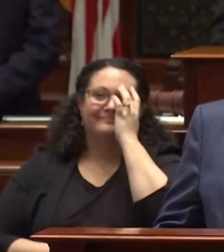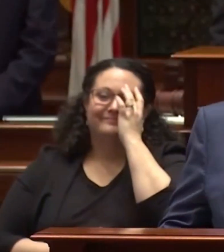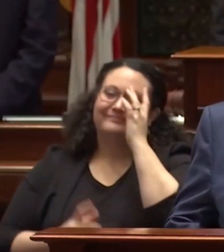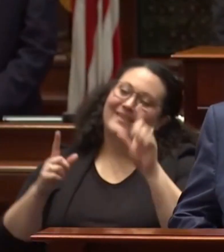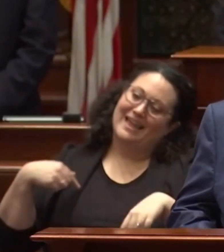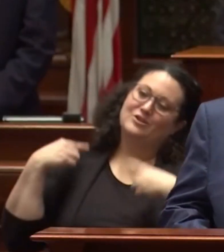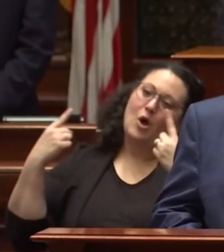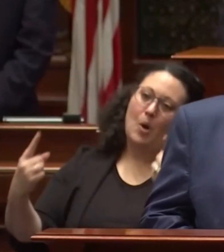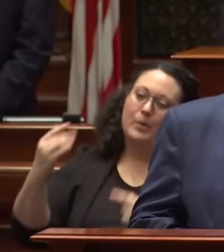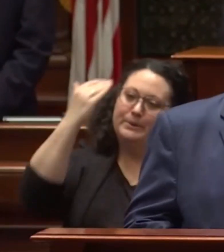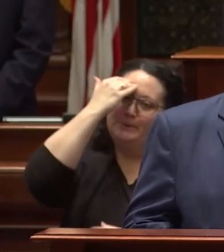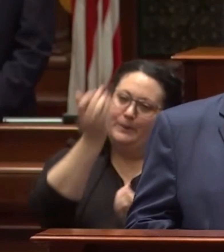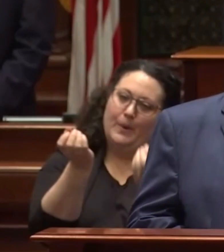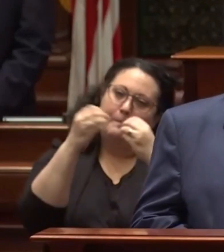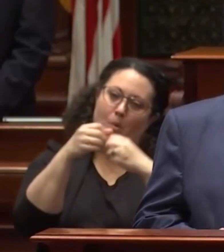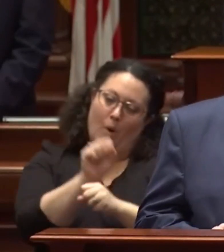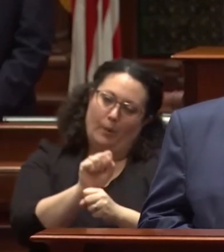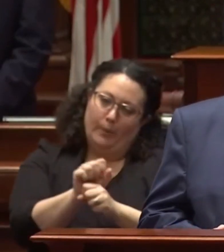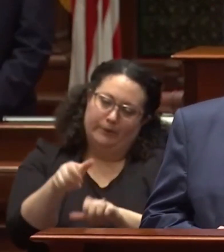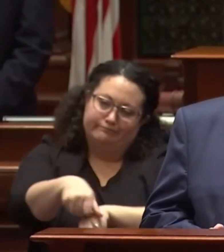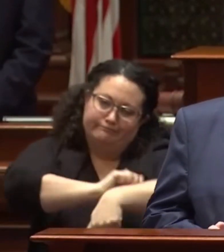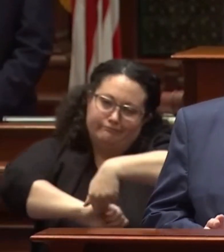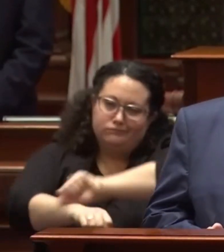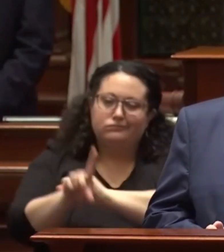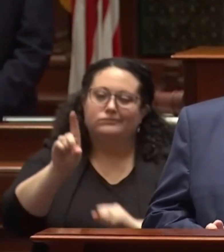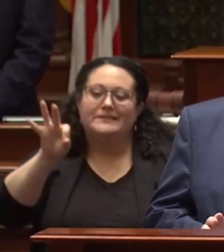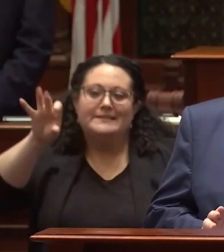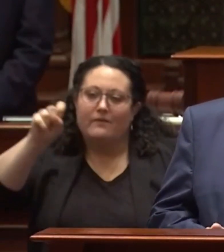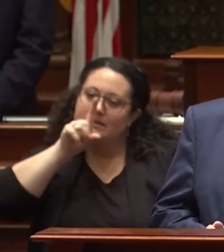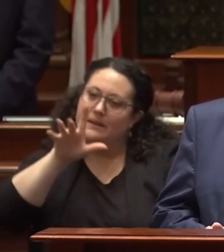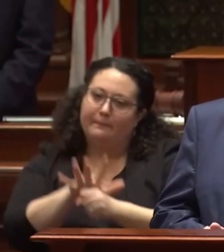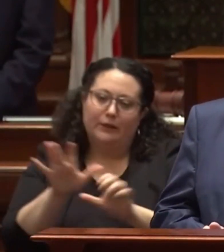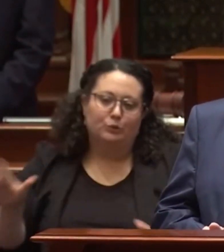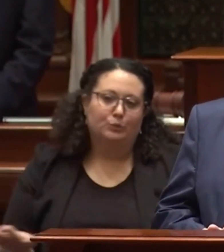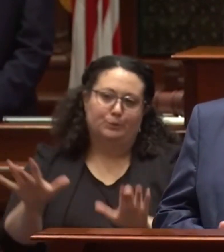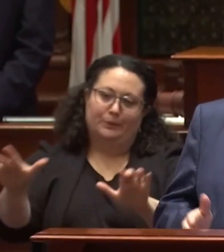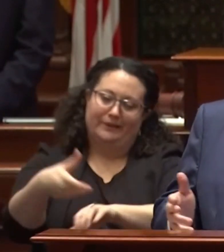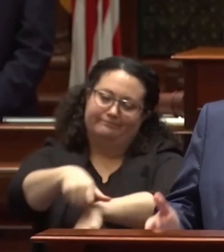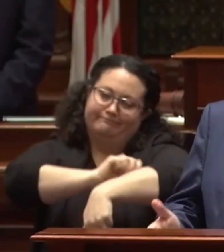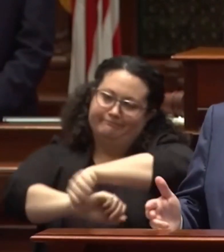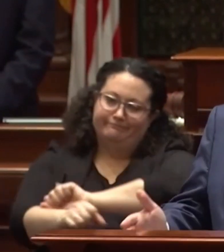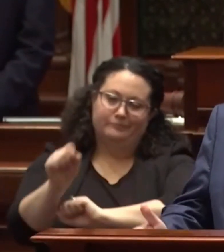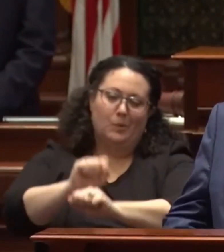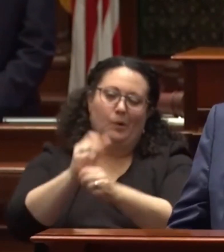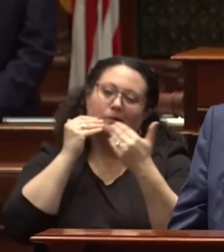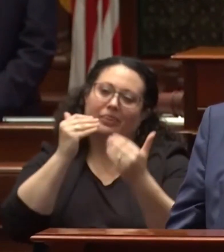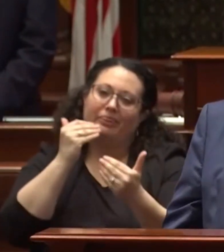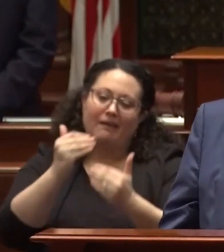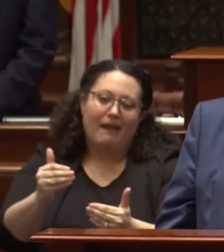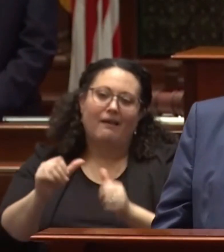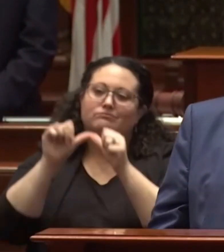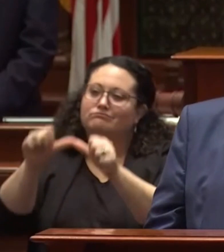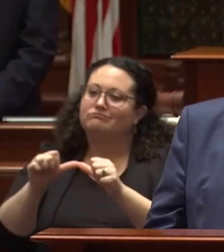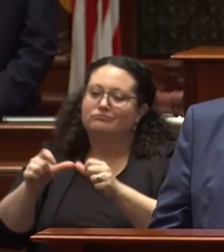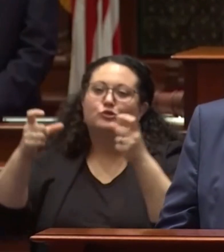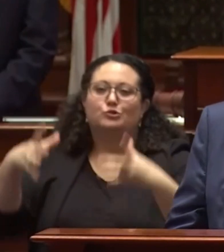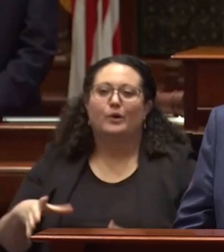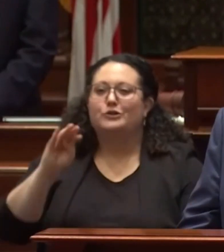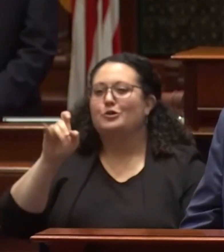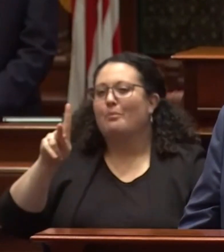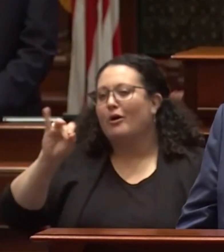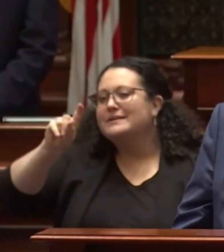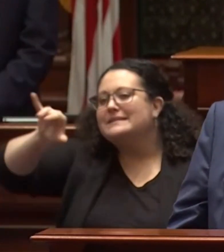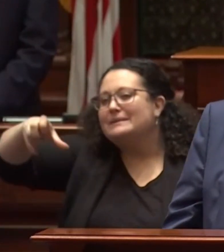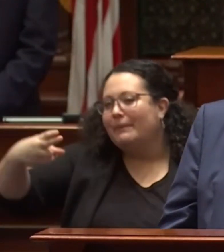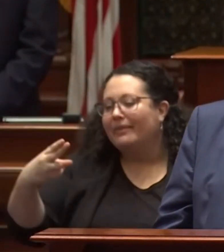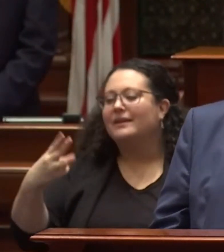As always, there is more to do, and DCFS is committed to doing it. I want to thank outgoing DCFS Director Mark Smith